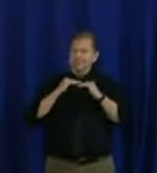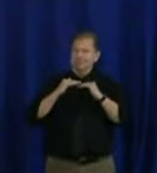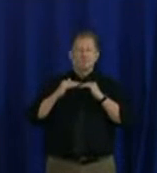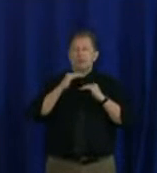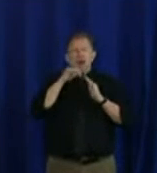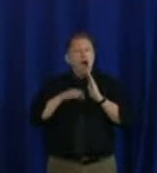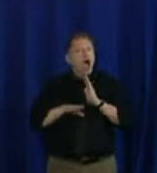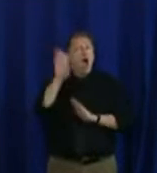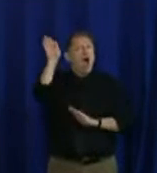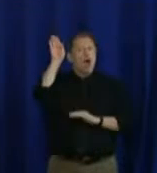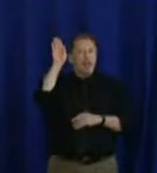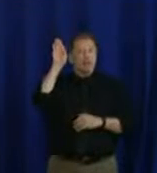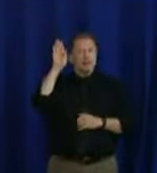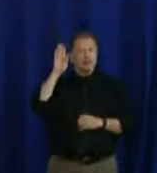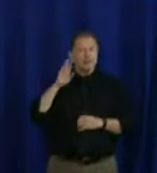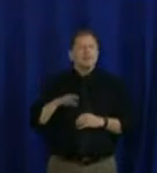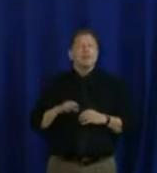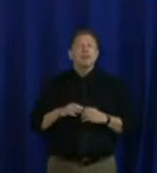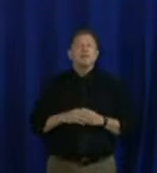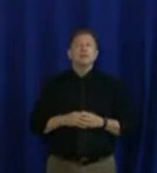an artifact of changes in testing.